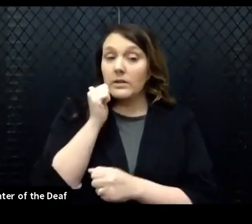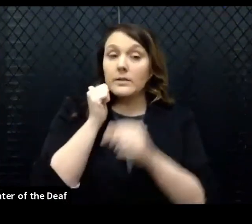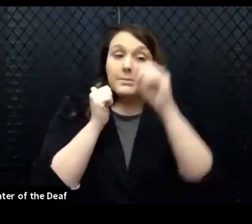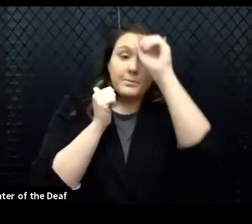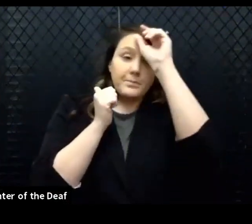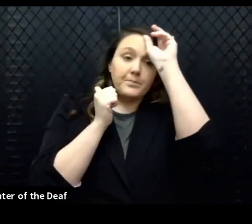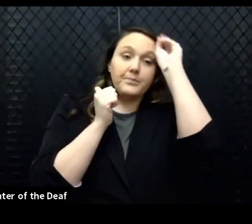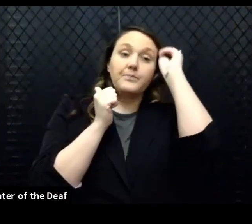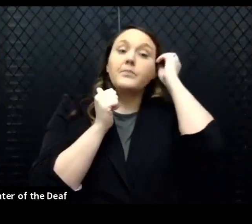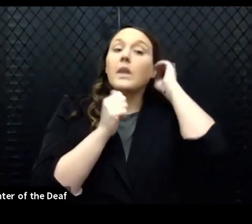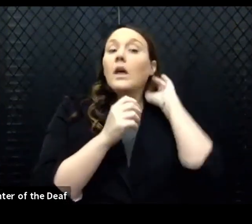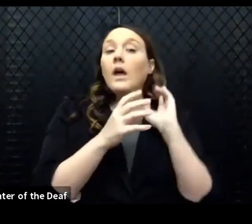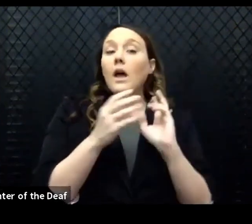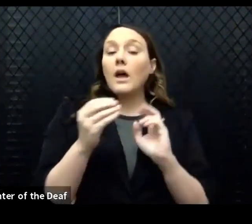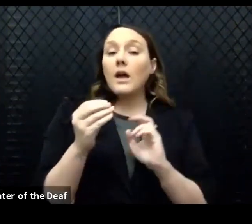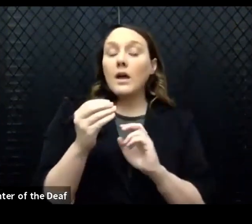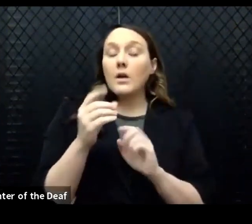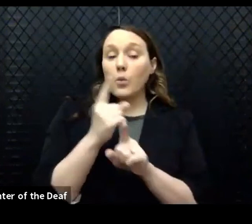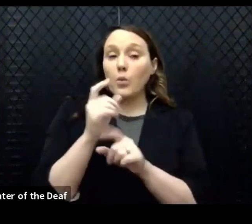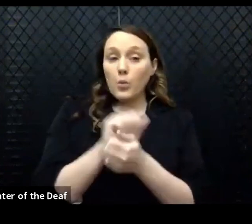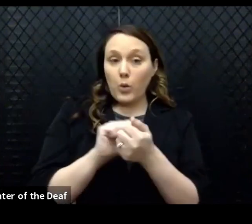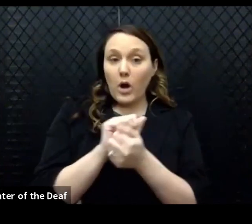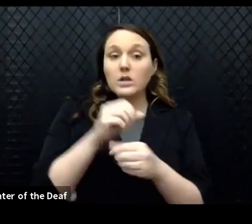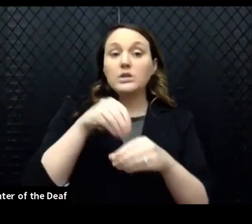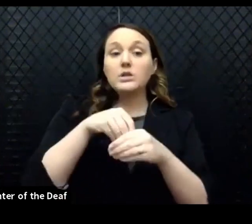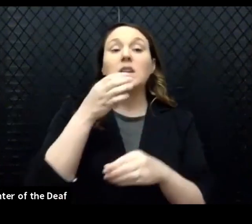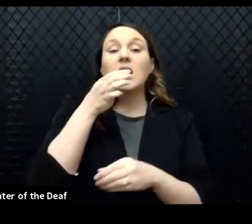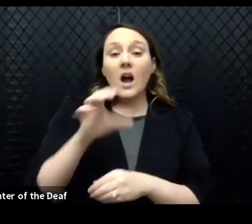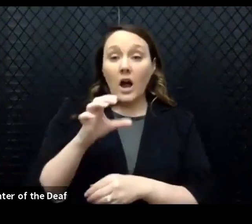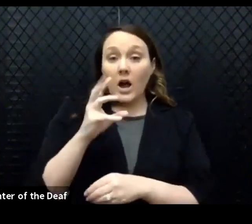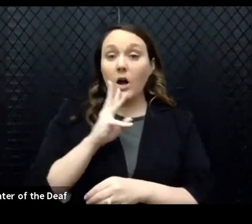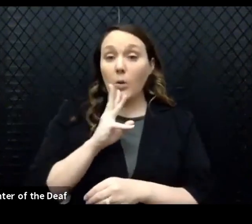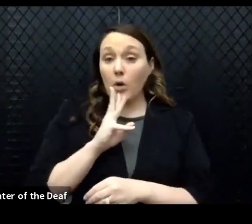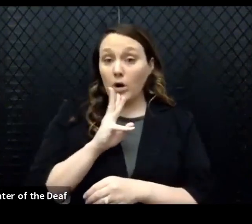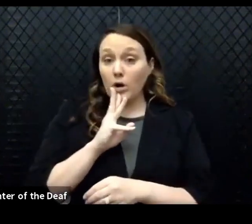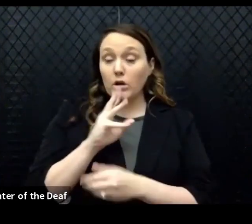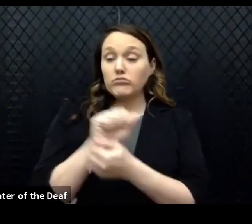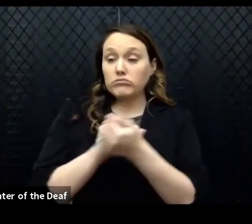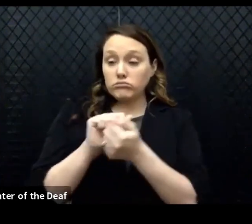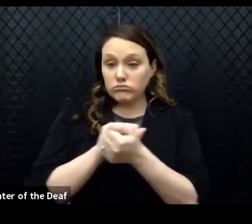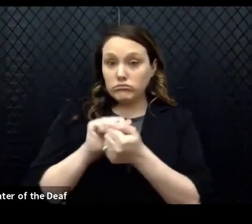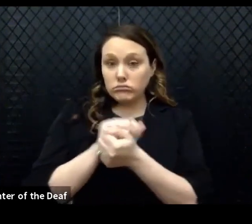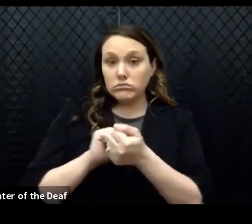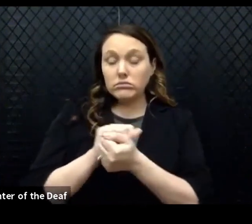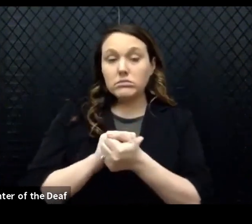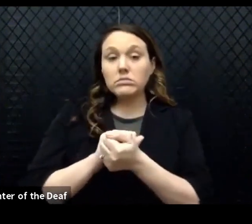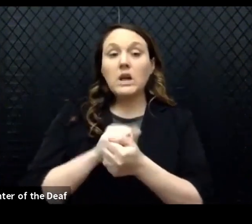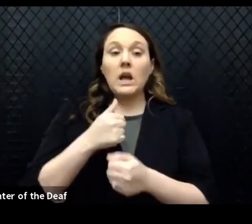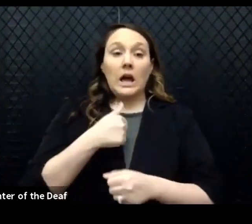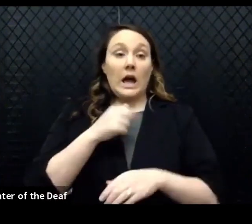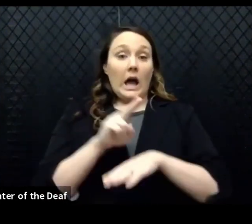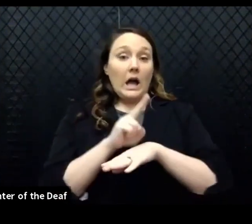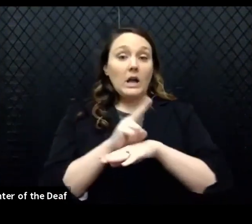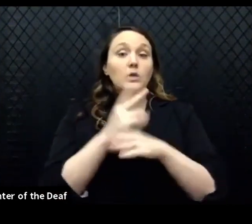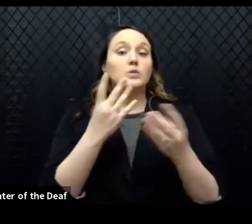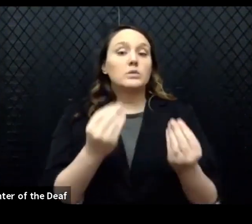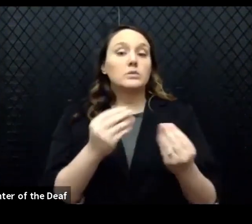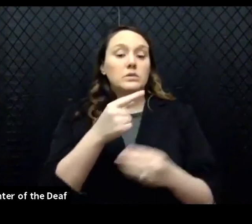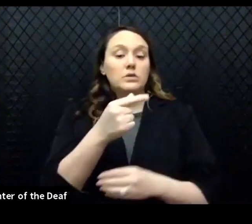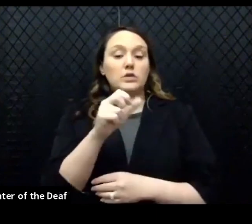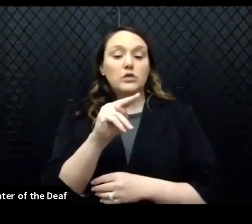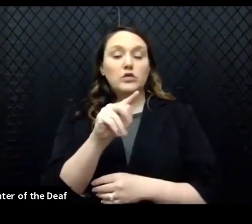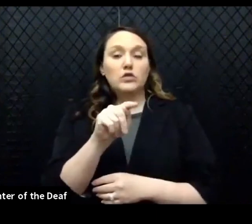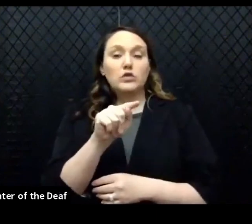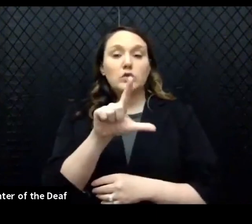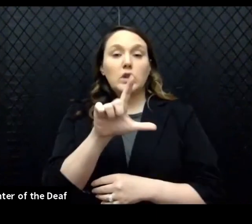that you wash it in hot water. And this is just anecdotal. I use the gentle cycle in my washer and put them